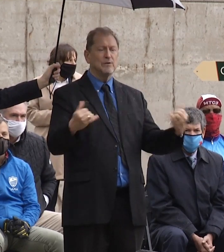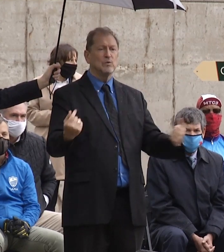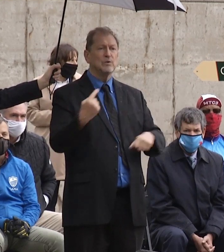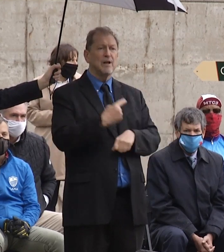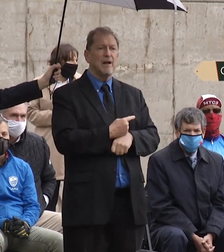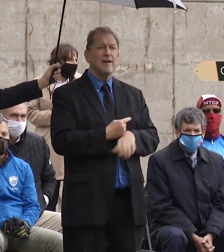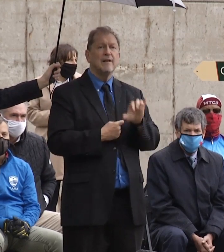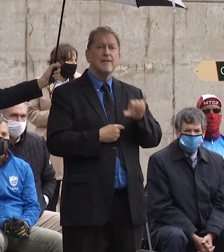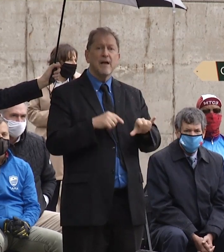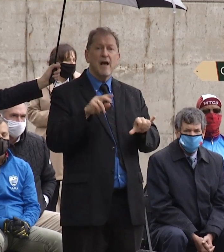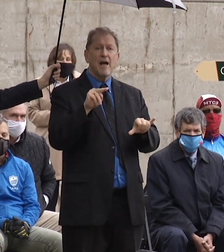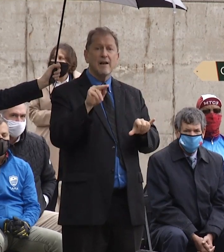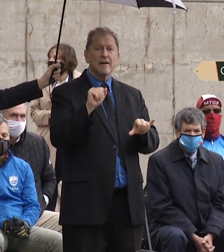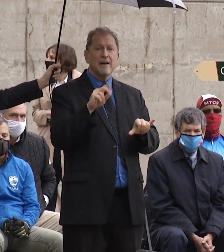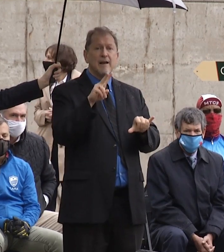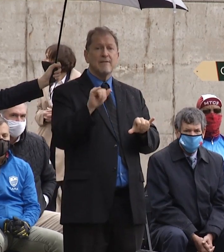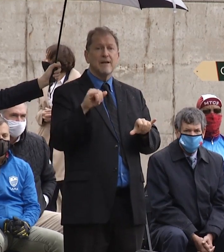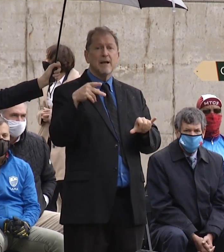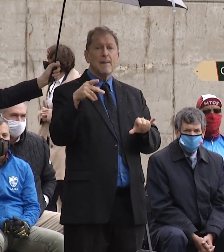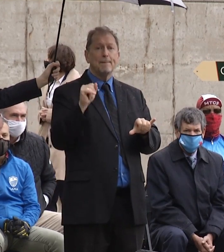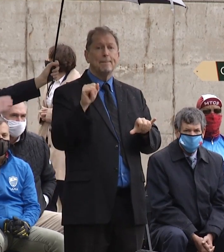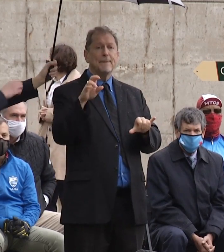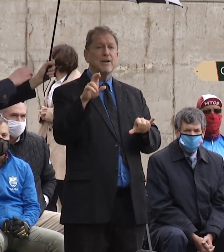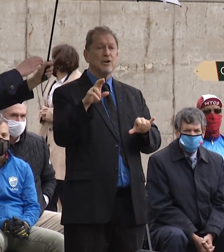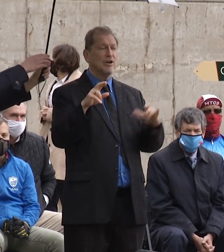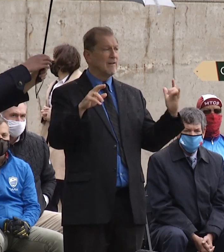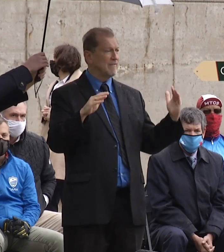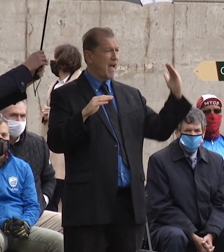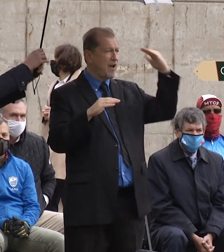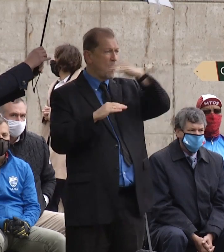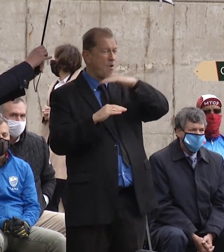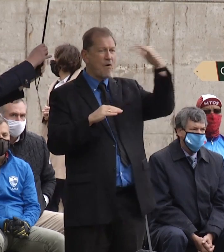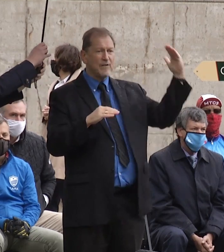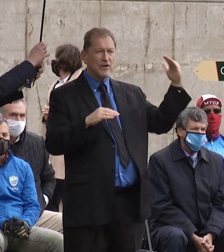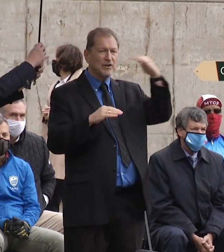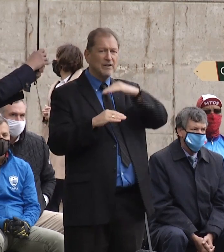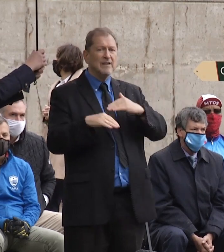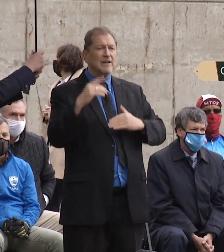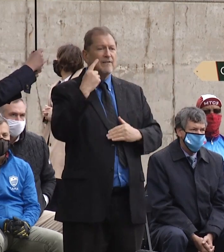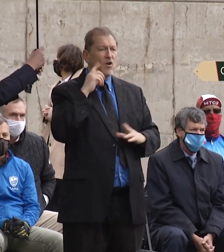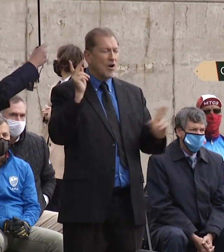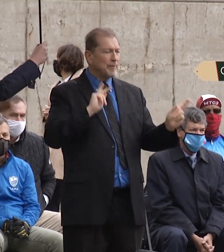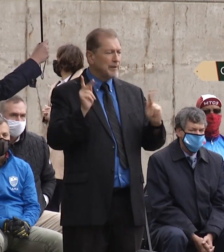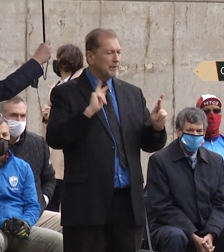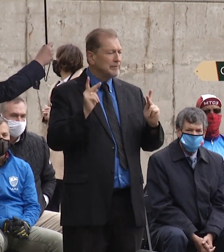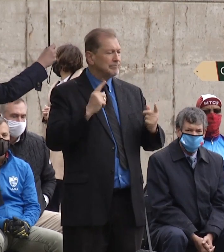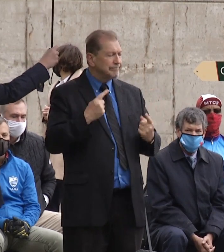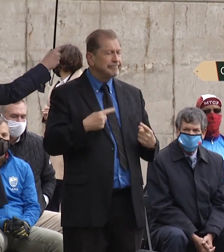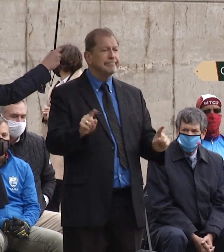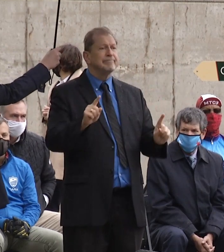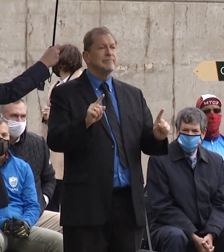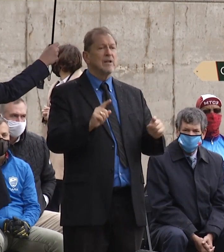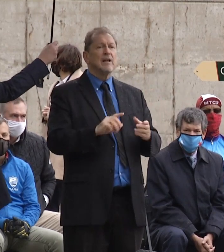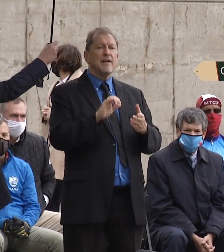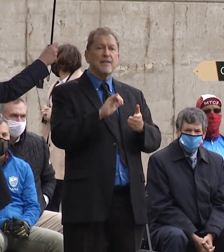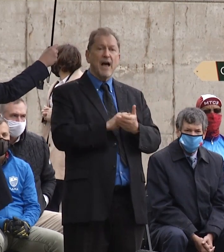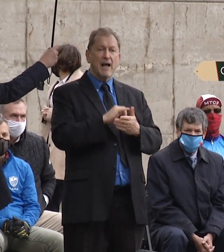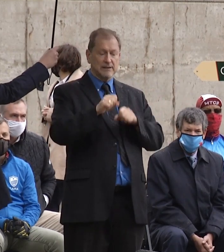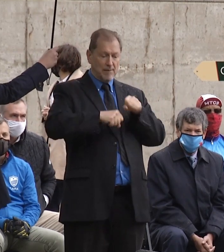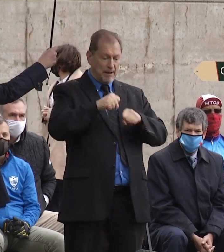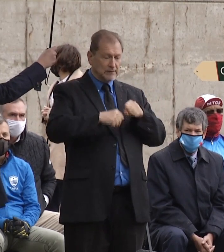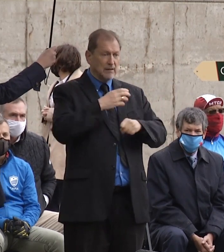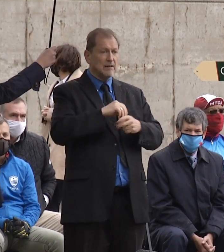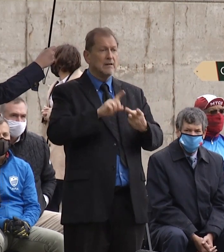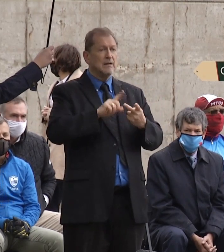Navy Pier Fly-Over is a state-of-the-art steel and concrete pedestrian and bike bridge that will not only